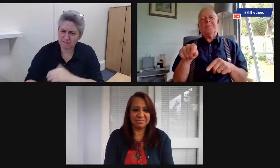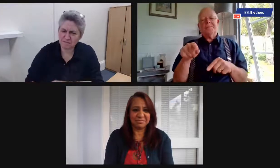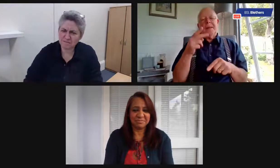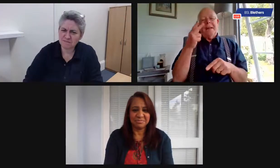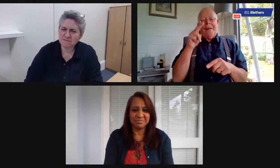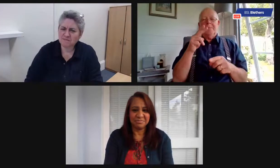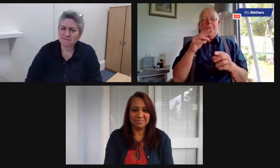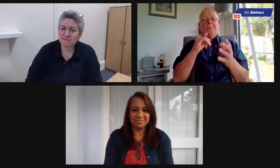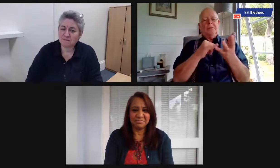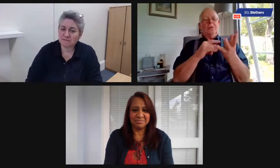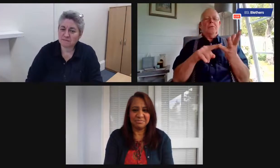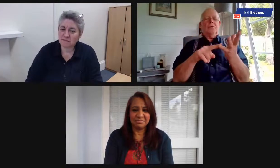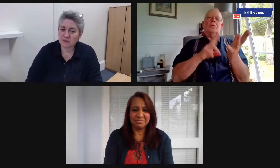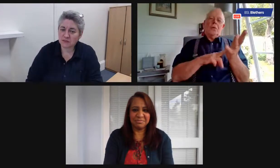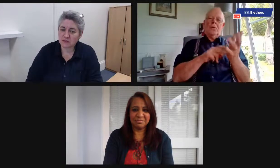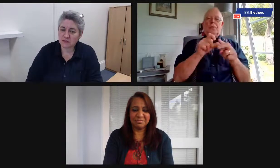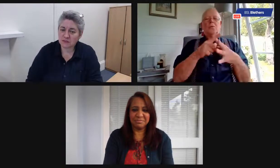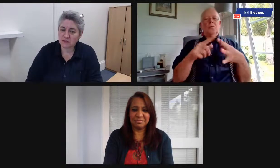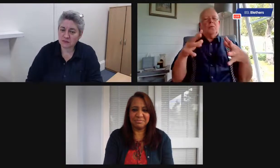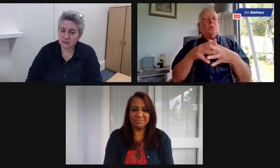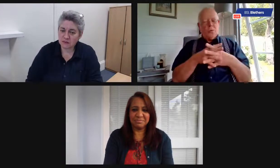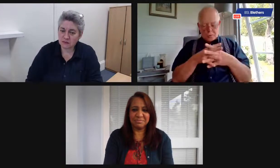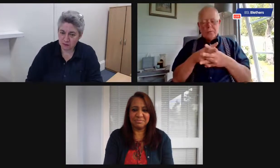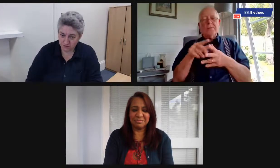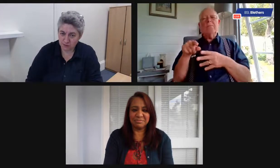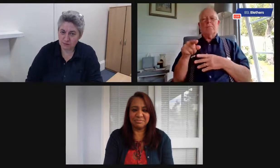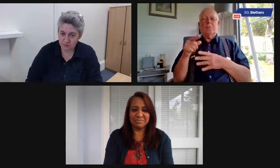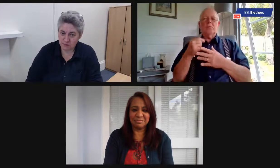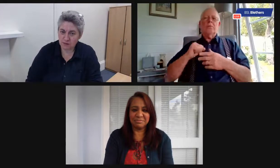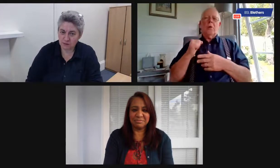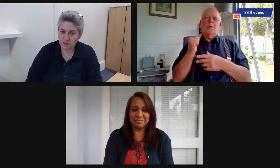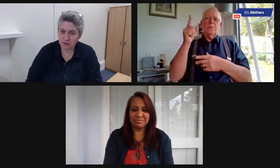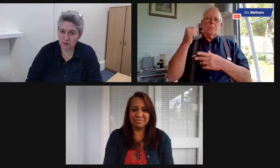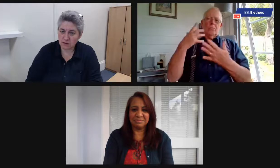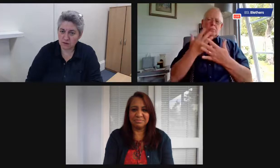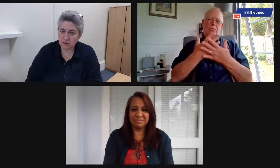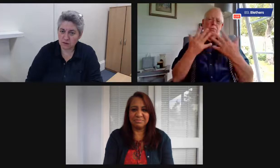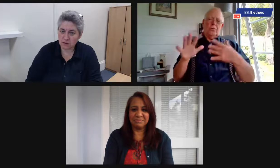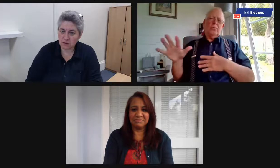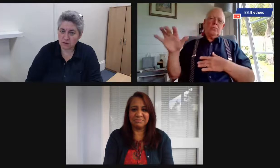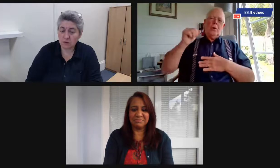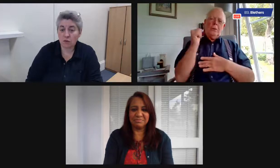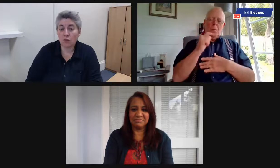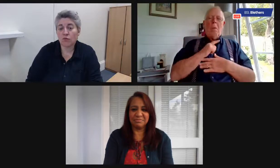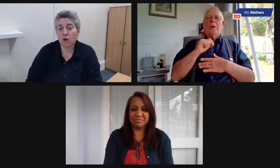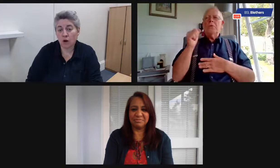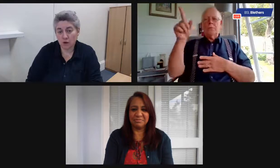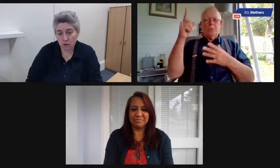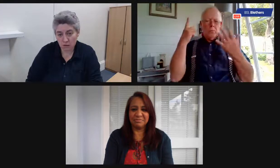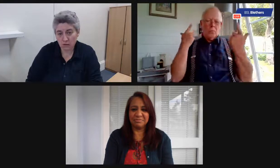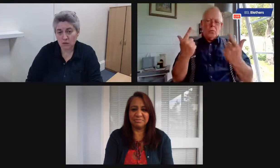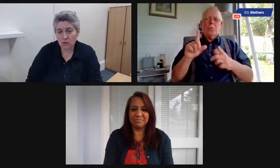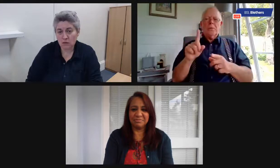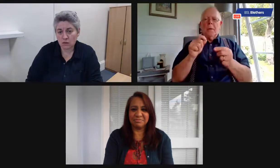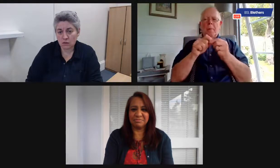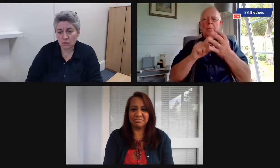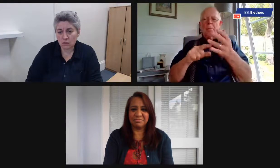Dave, tell us about it. Well, as you've mentioned, this is a sundew, and this is very common in